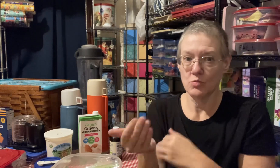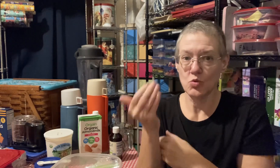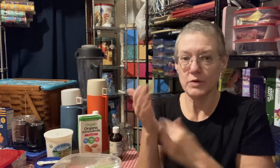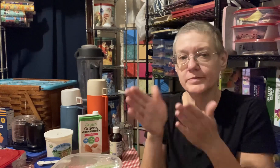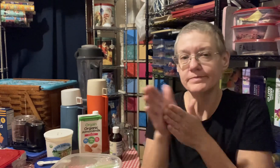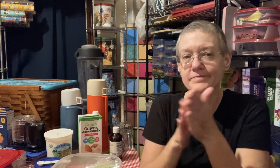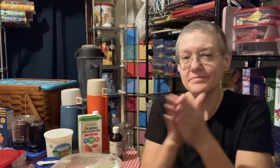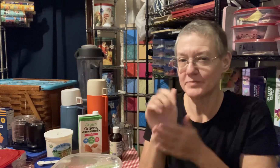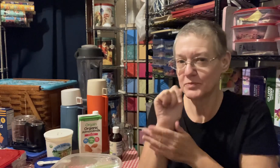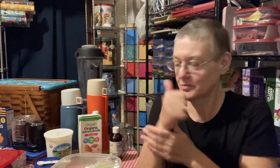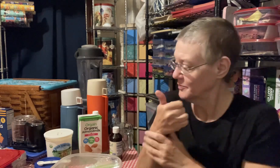making fresh,